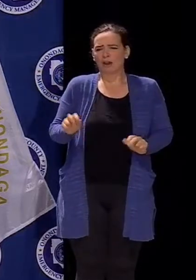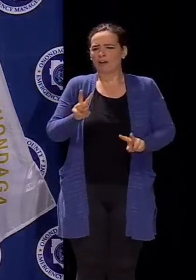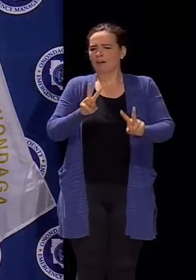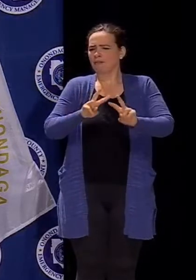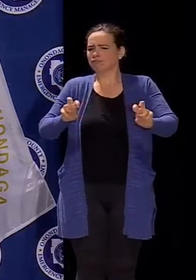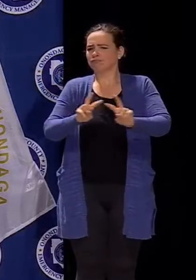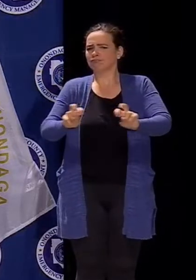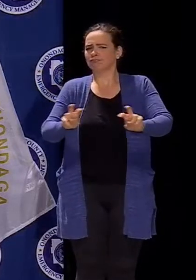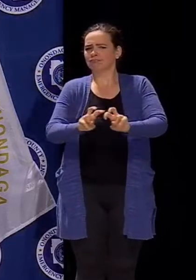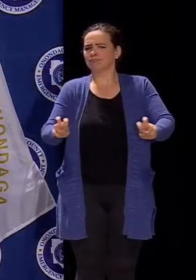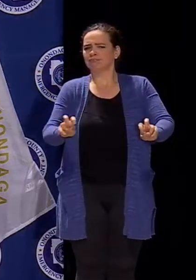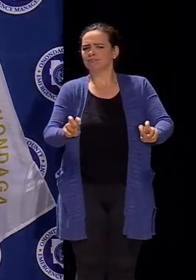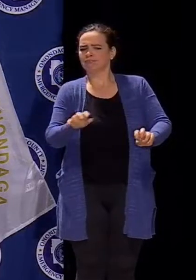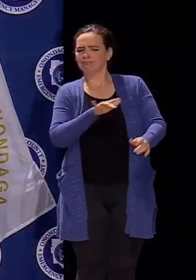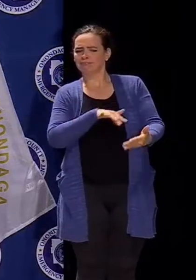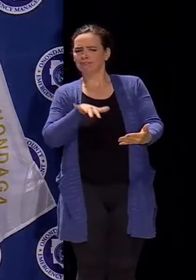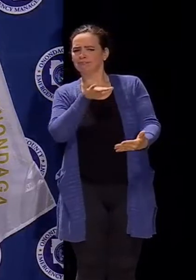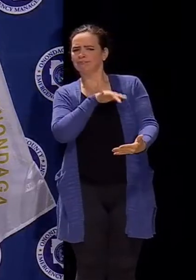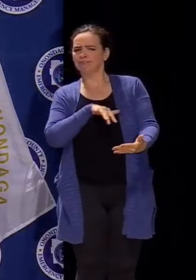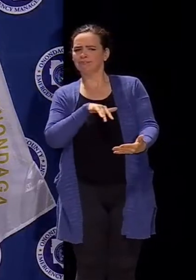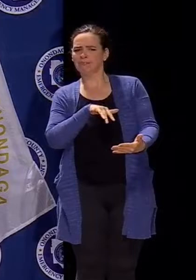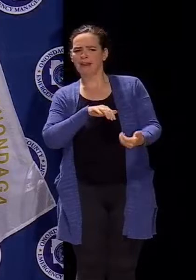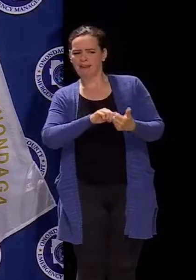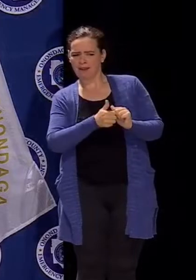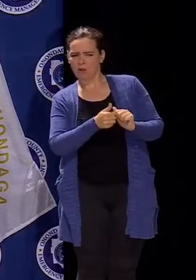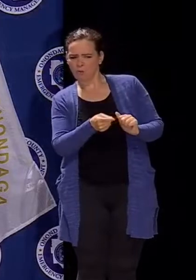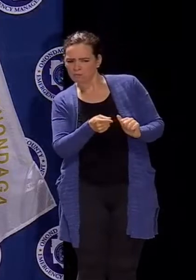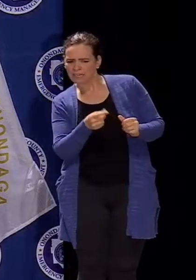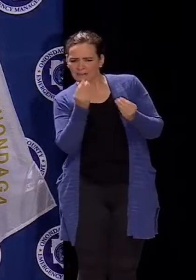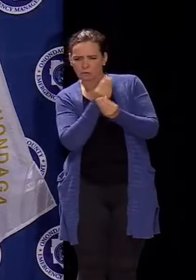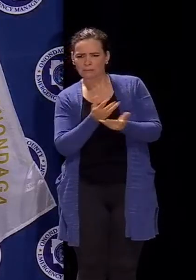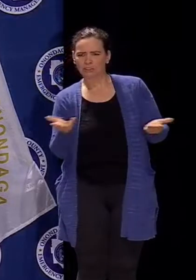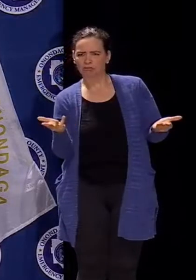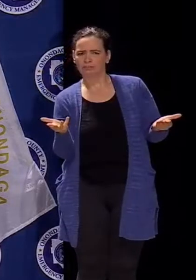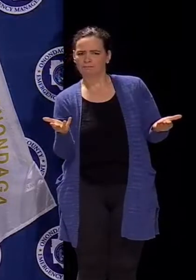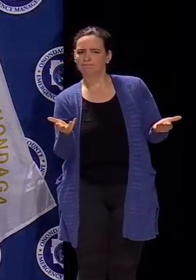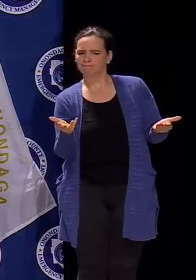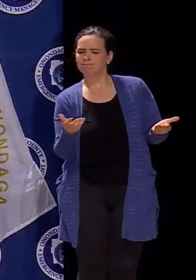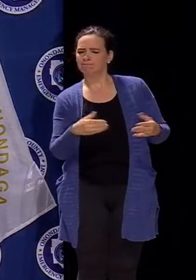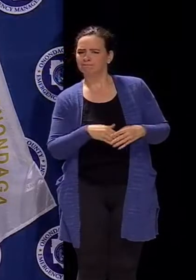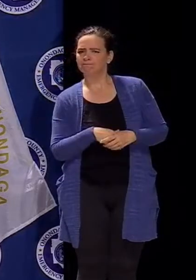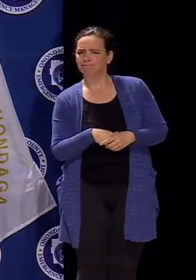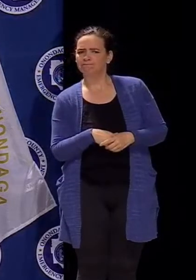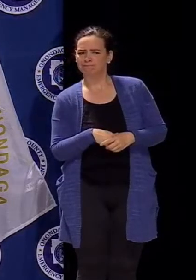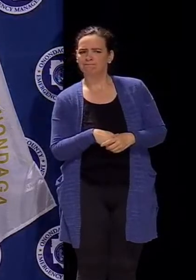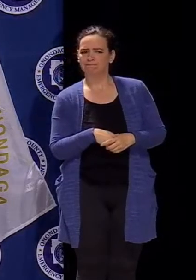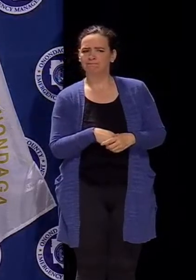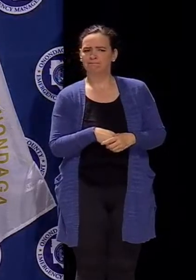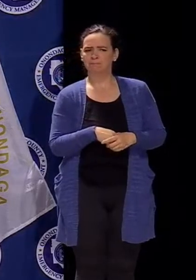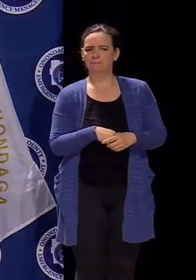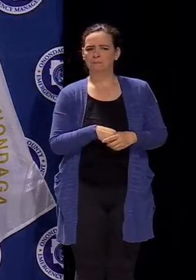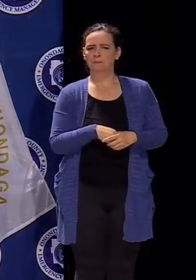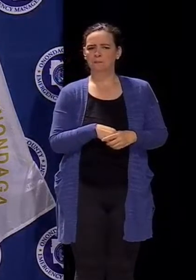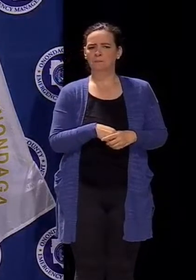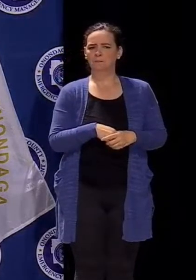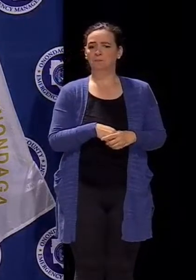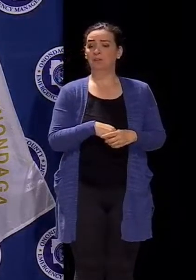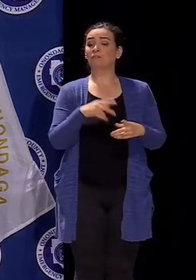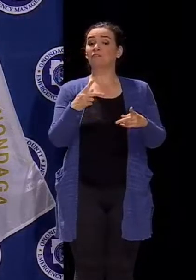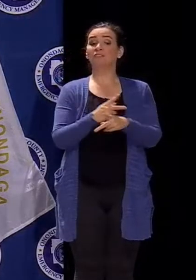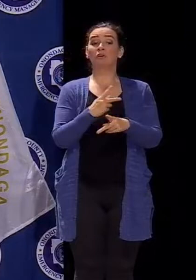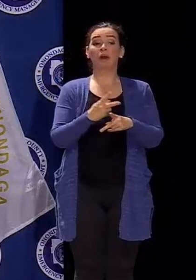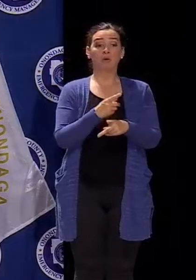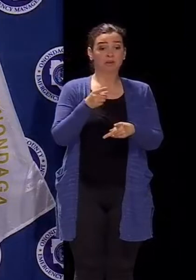and you know, to figure out if this increases any risk for when restaurants